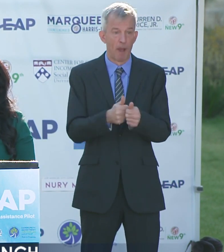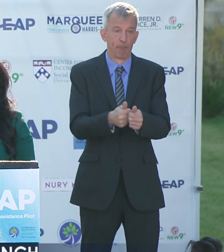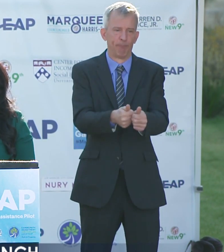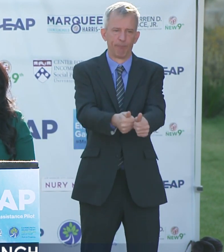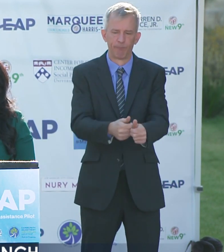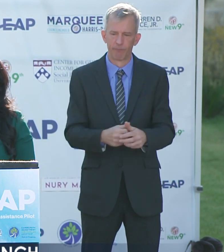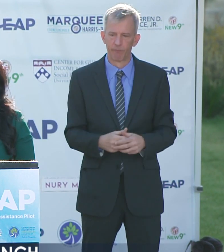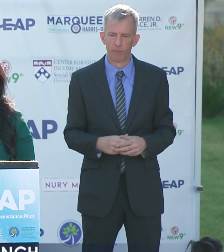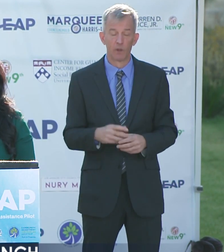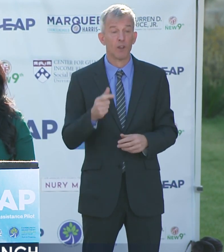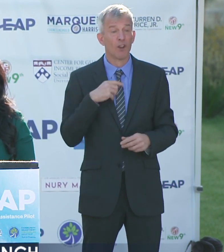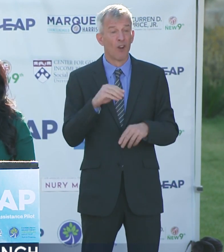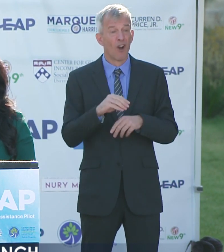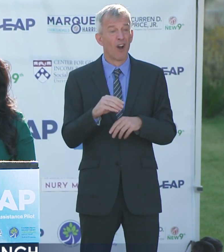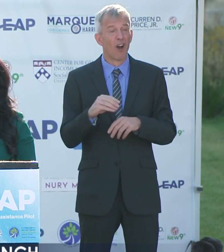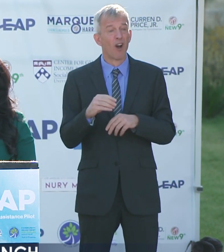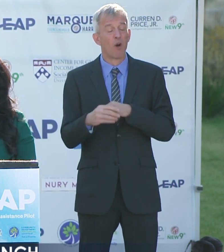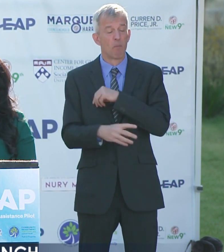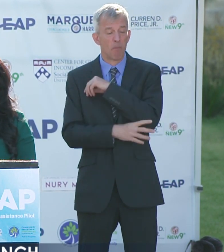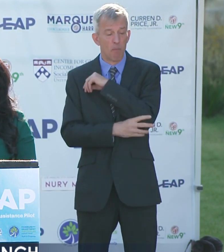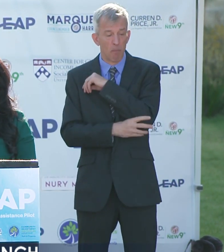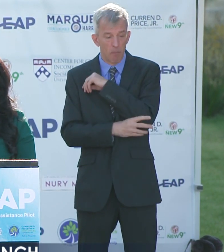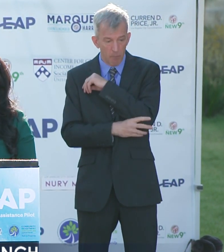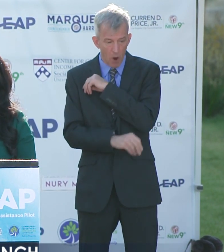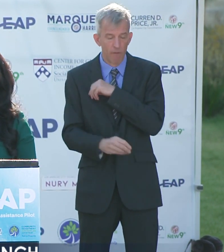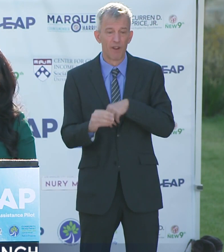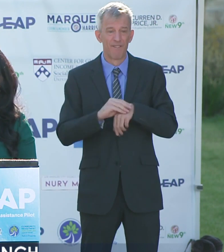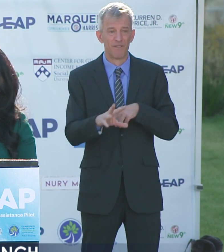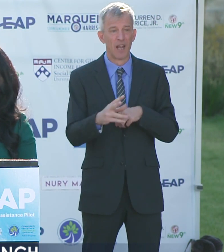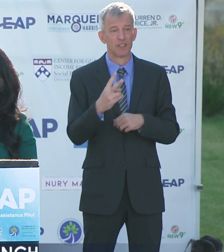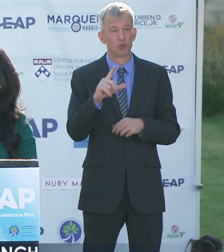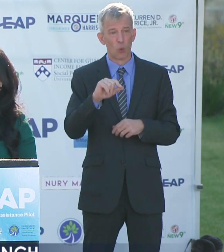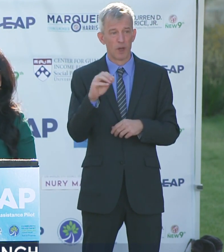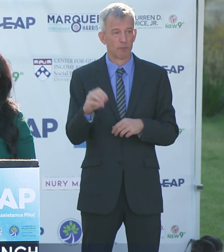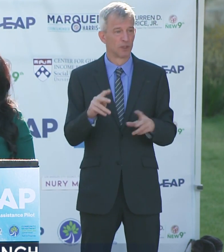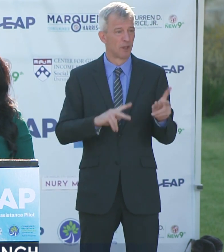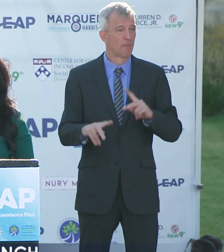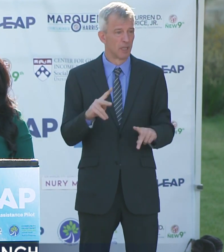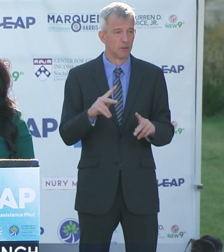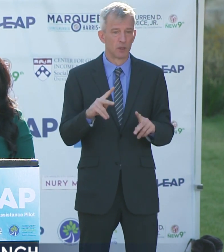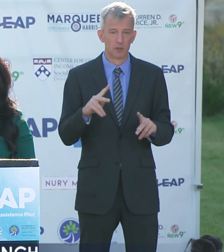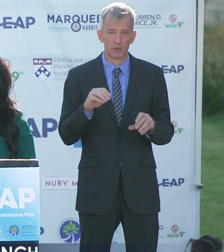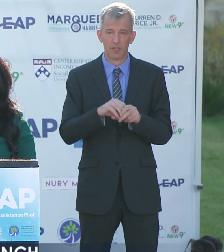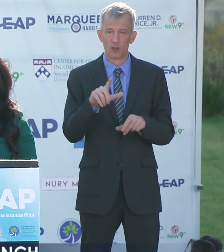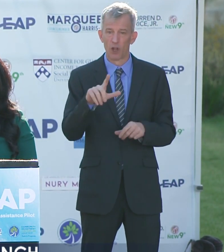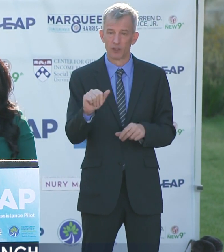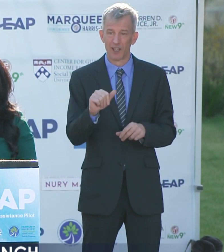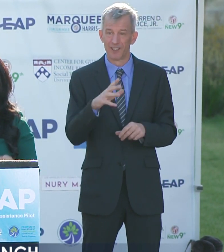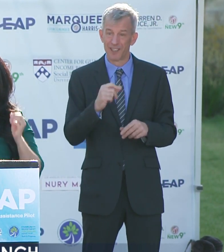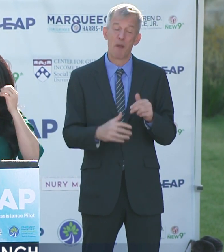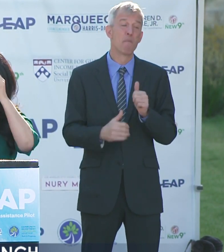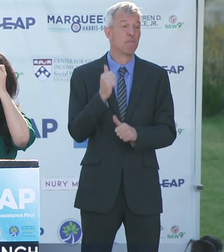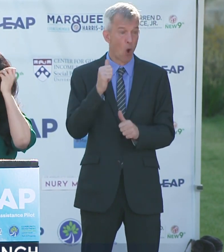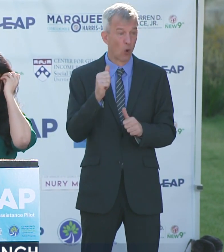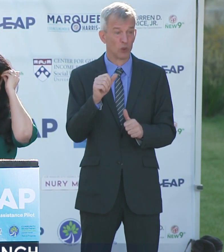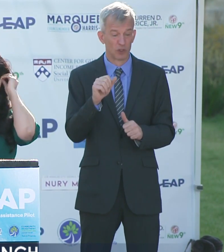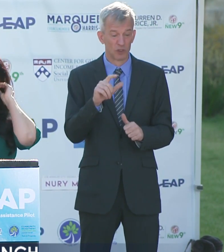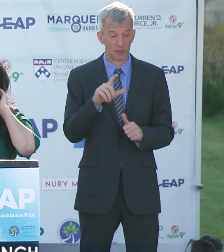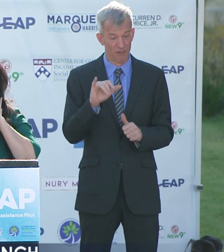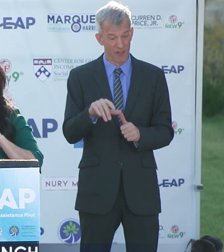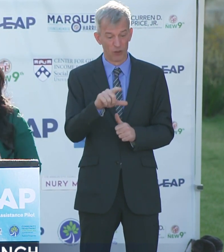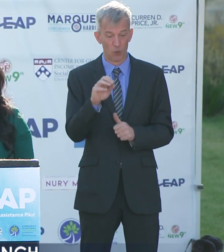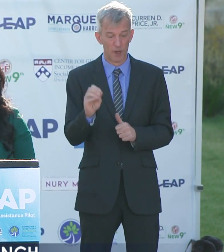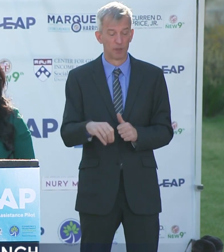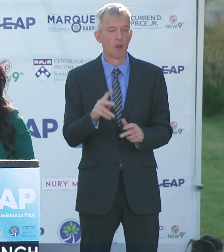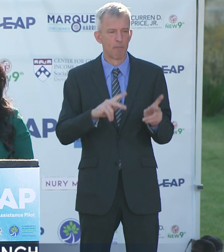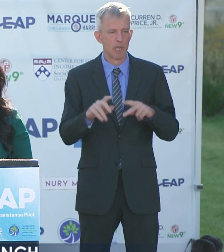and the majority of these individuals are people of color. This is unacceptable. 1/3 of the working adults